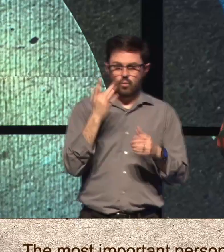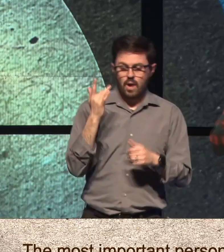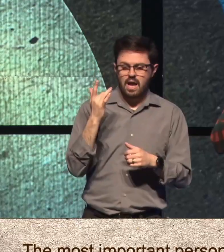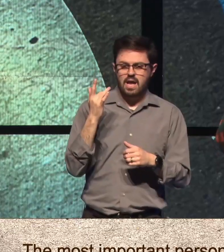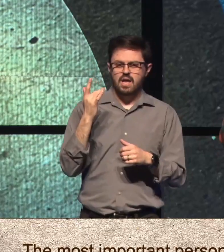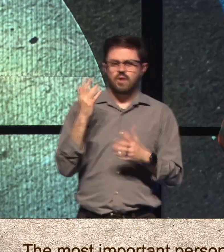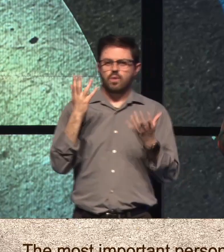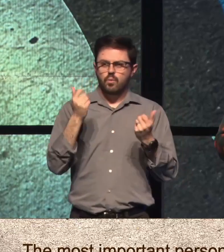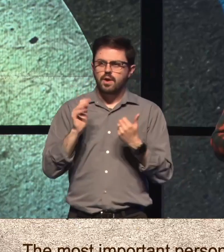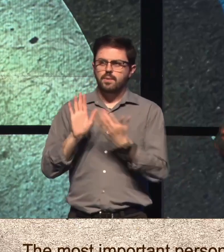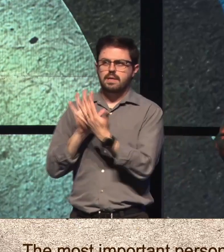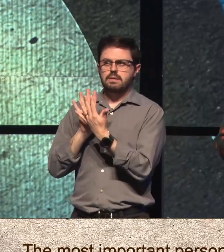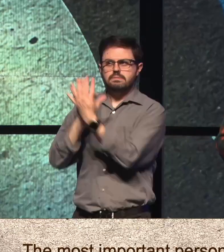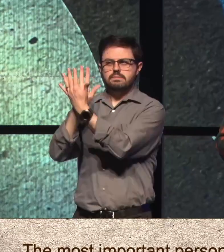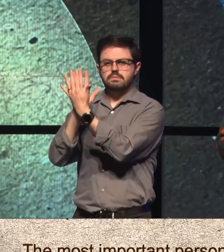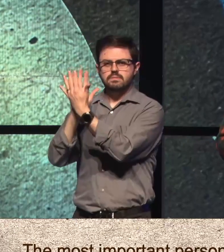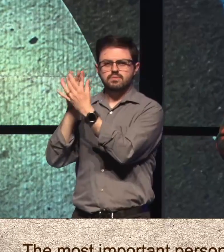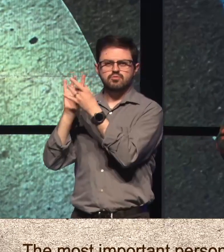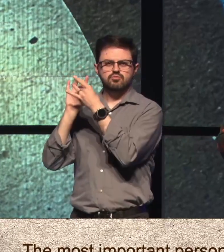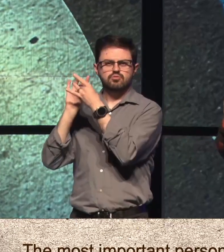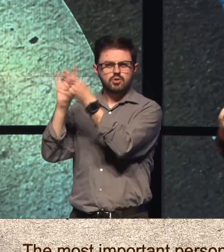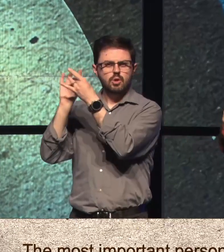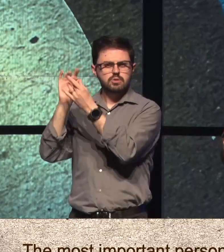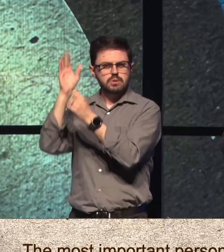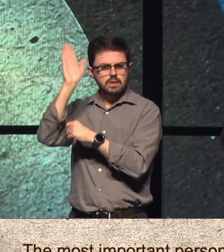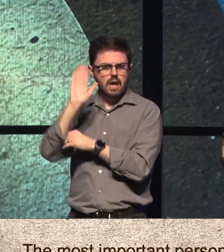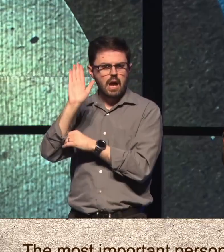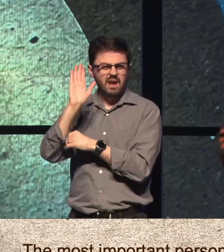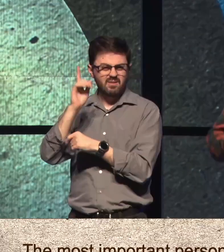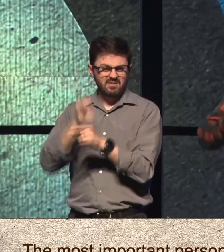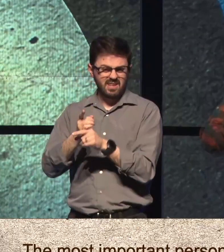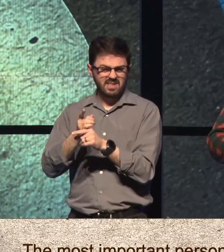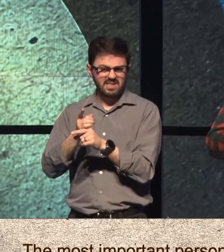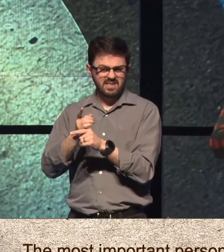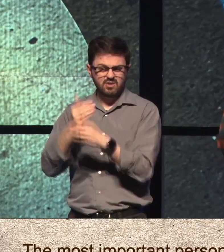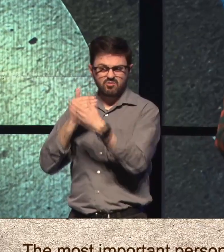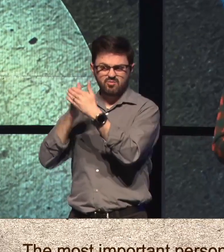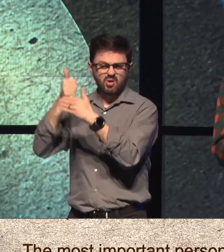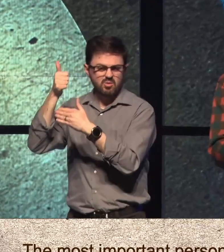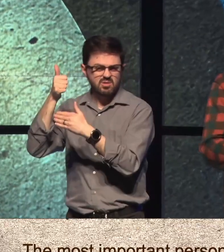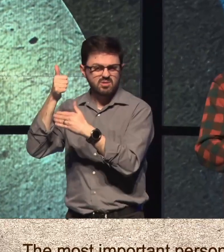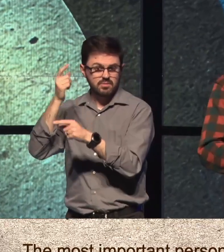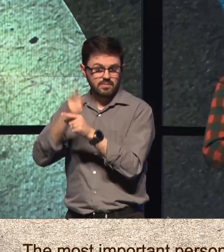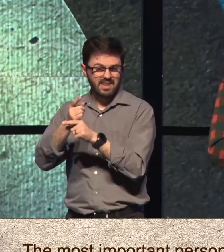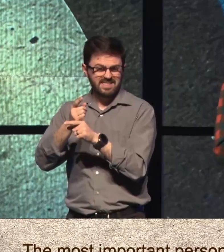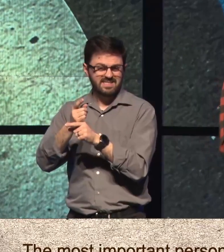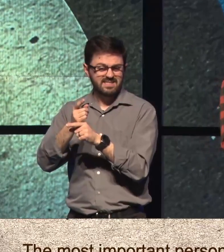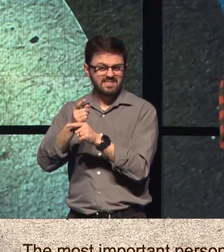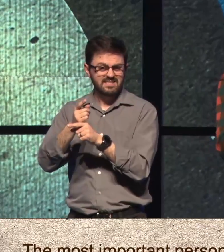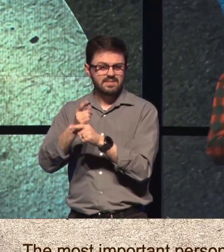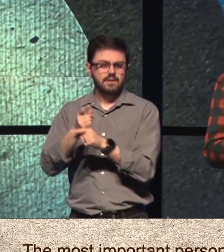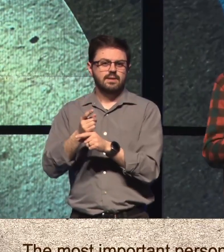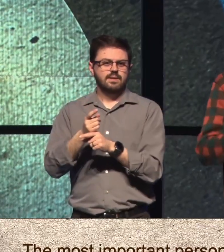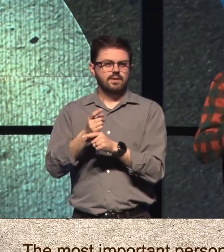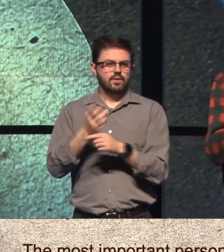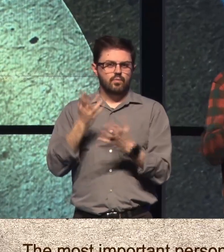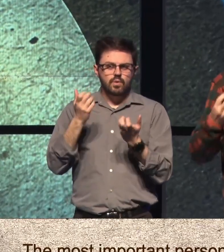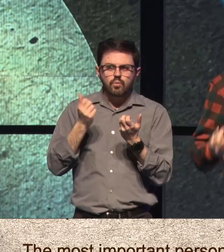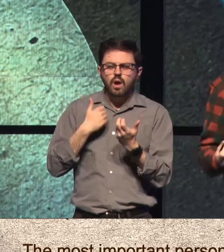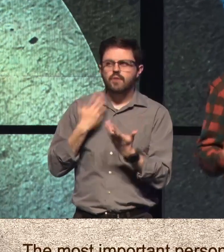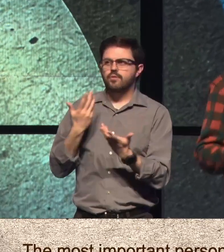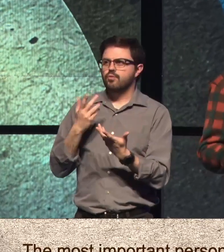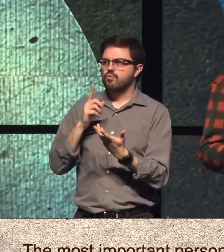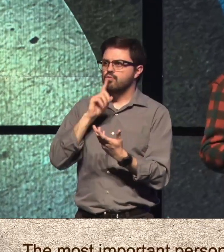to be closer to God. Like, is that a fair statement? Like, we want to be closer to the divine. We want to encounter the